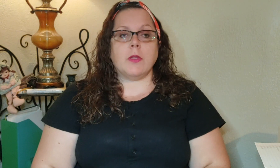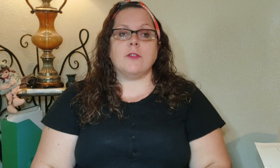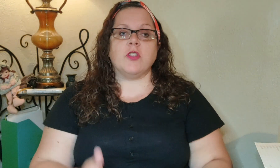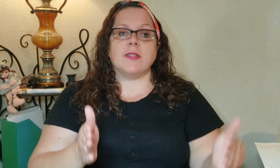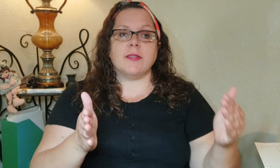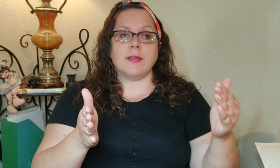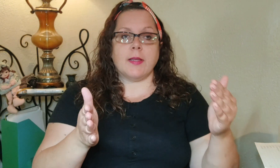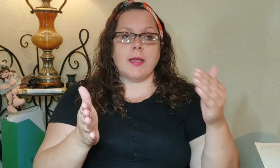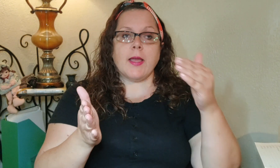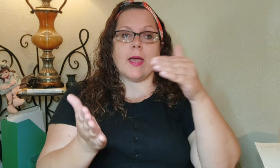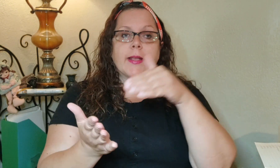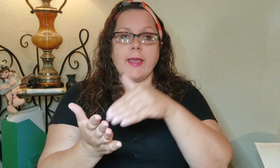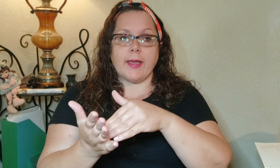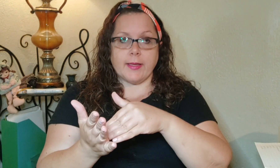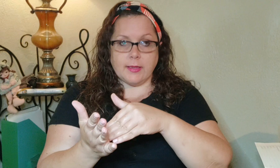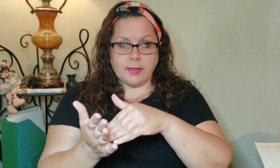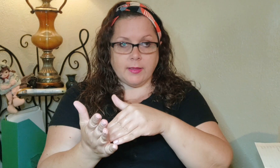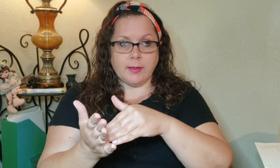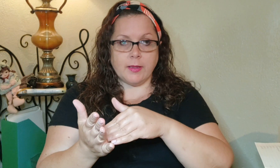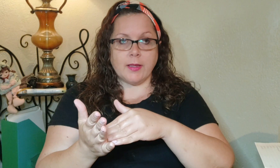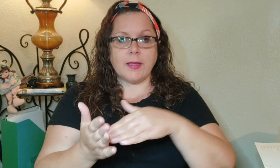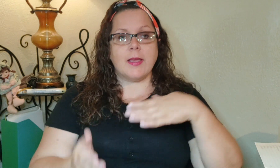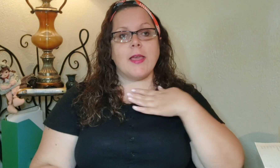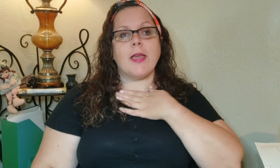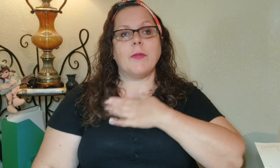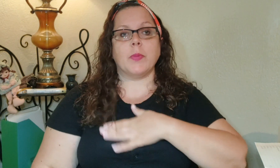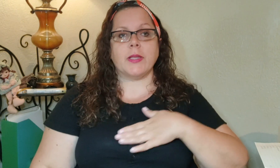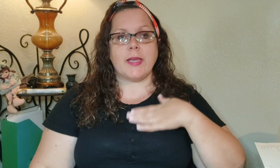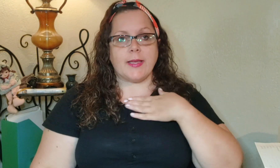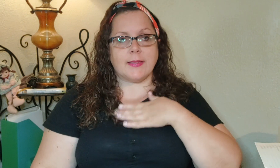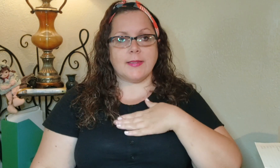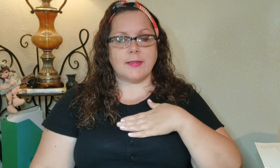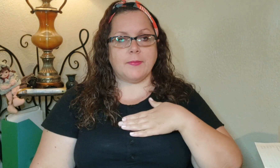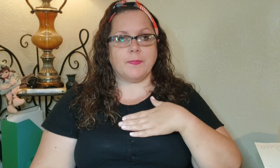It's just again and please.